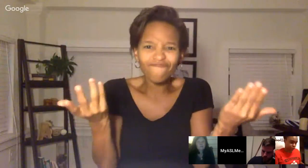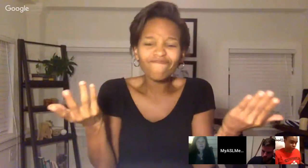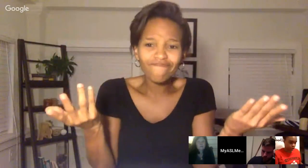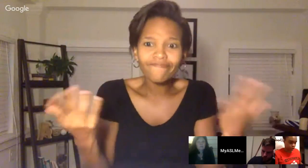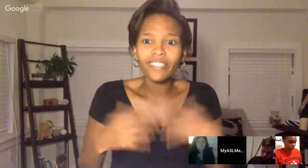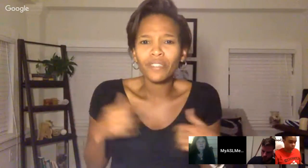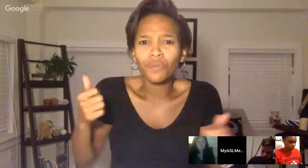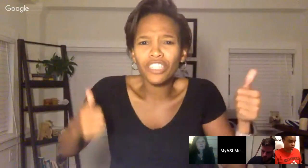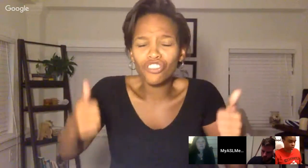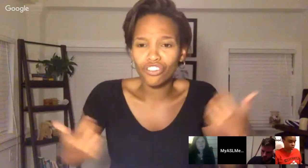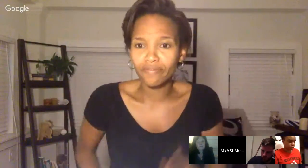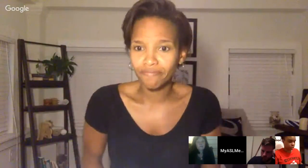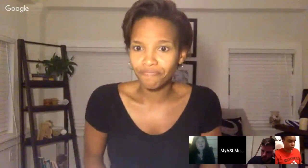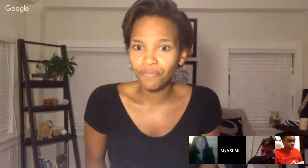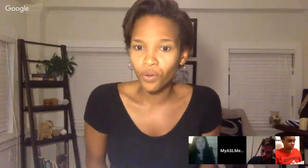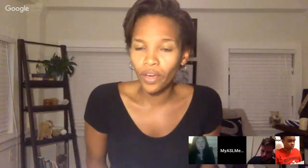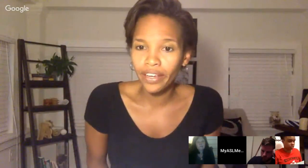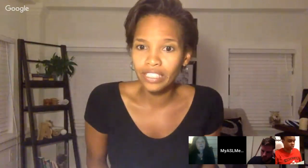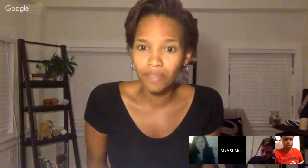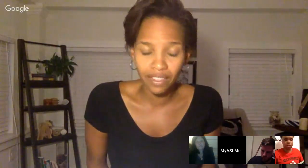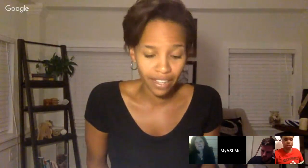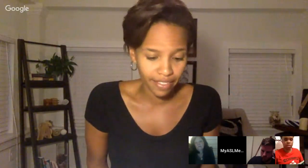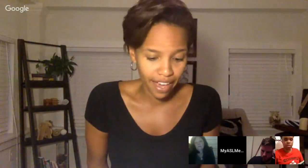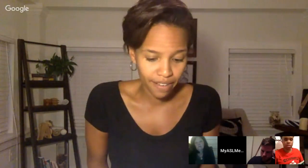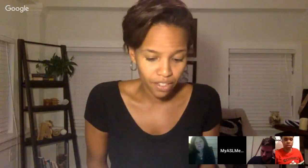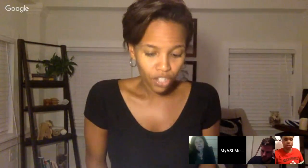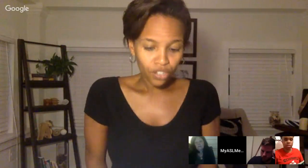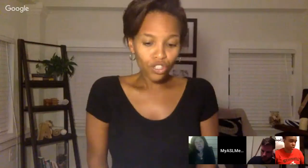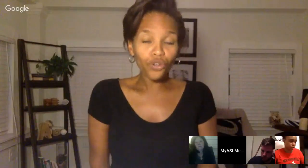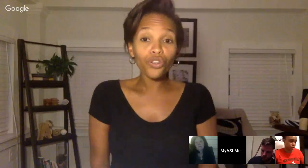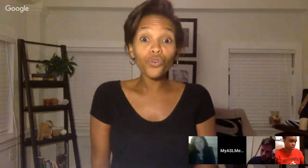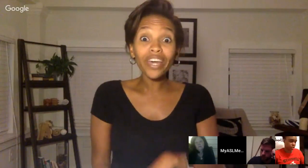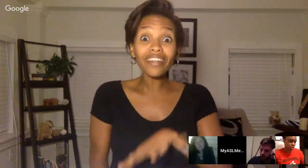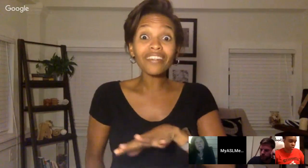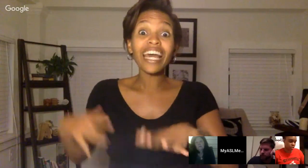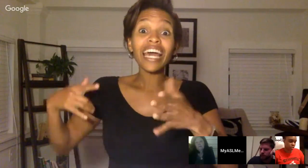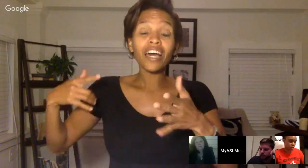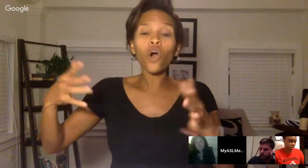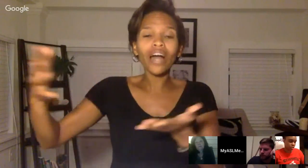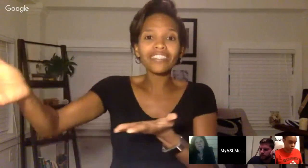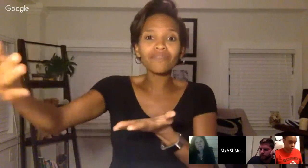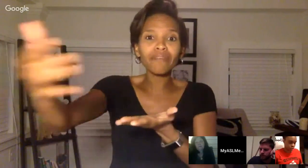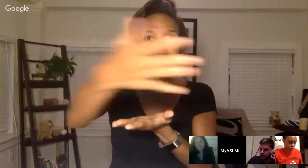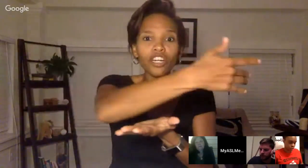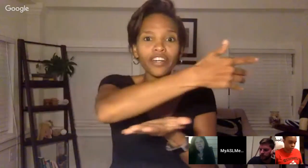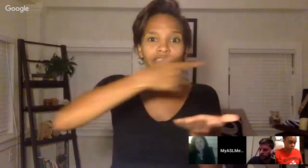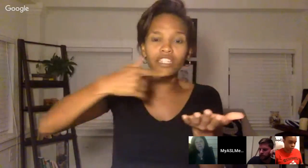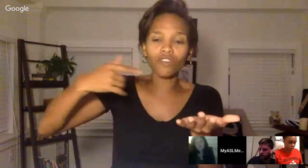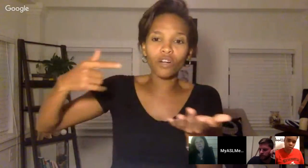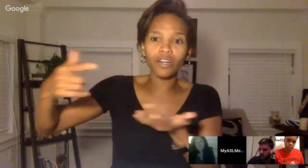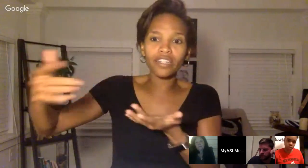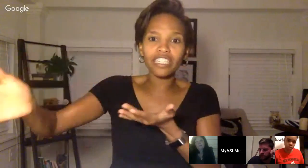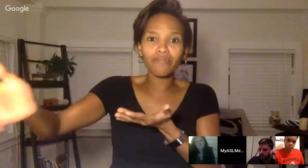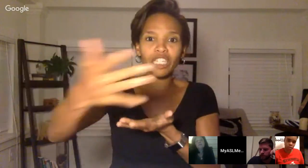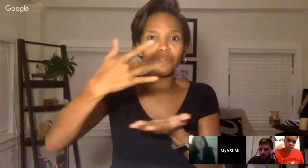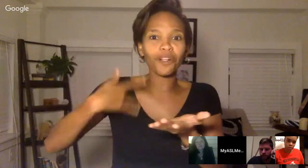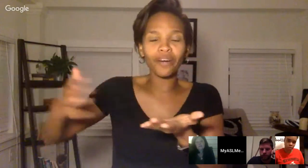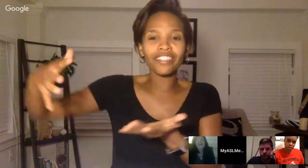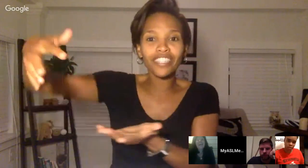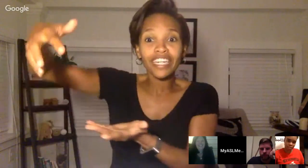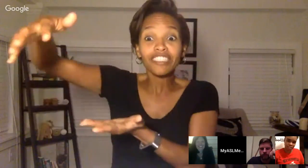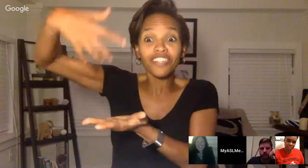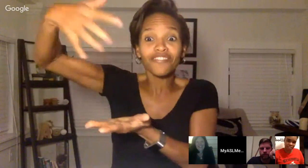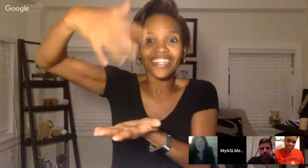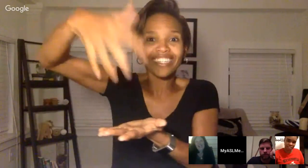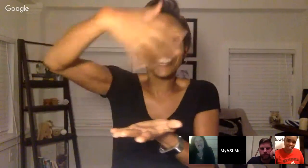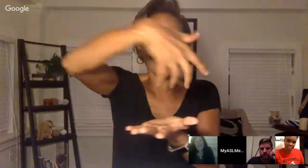and which, okay, something like that. So you can, oh, I did the wrong one. I did my typical